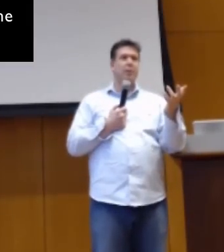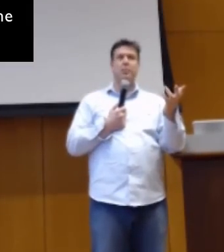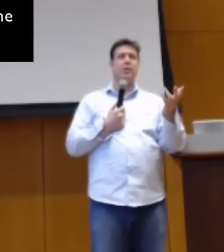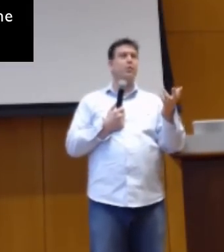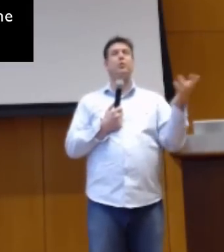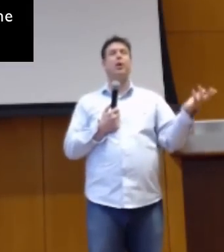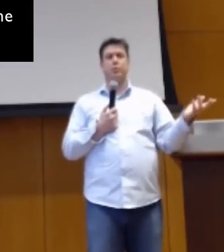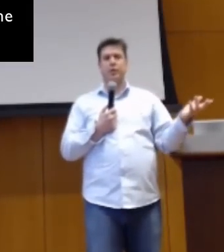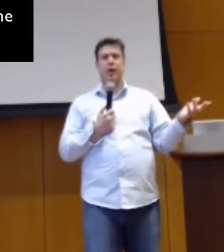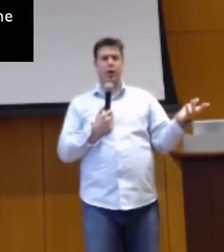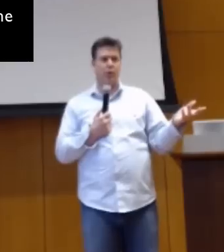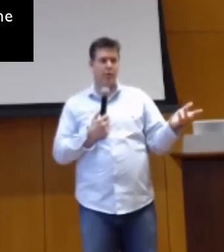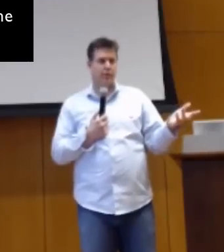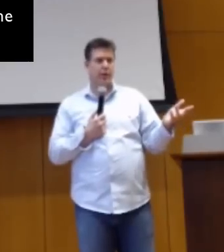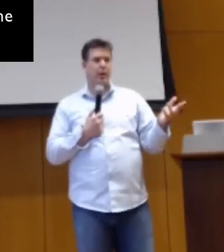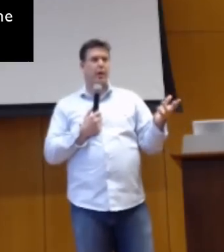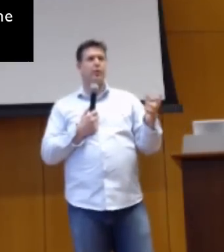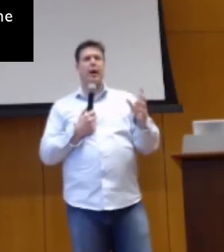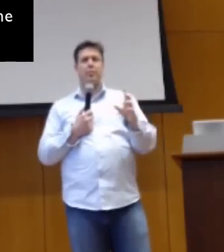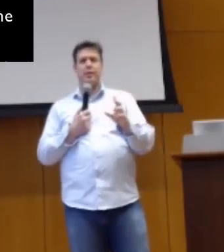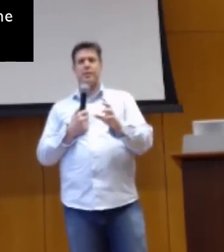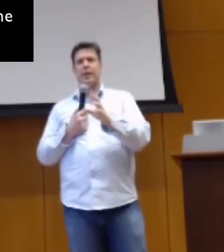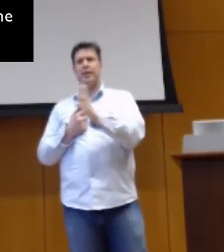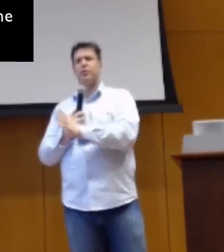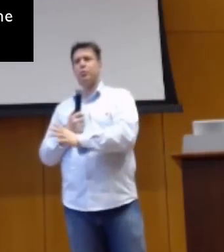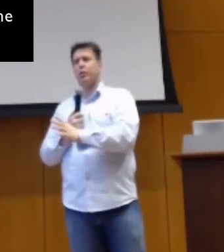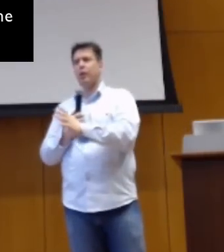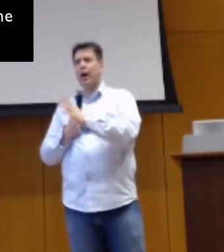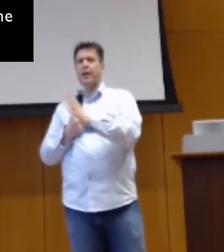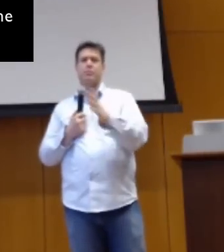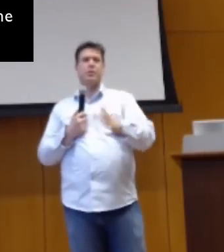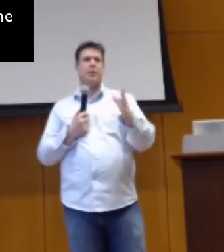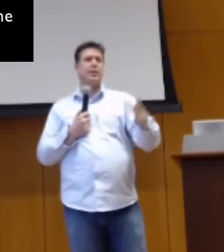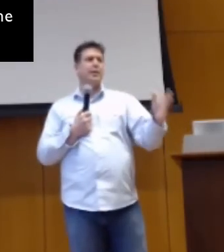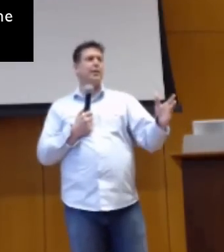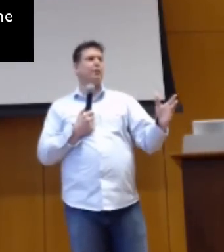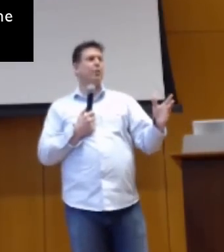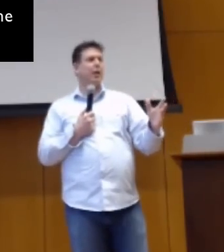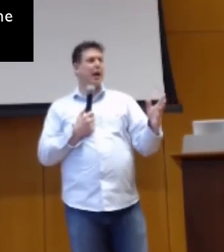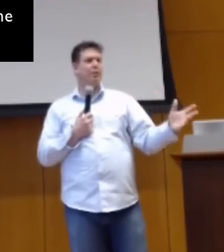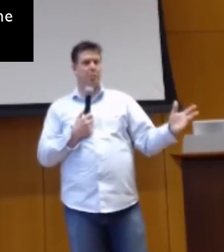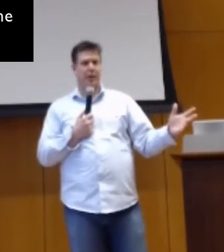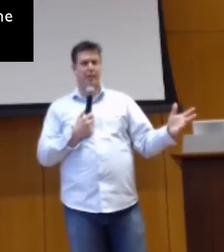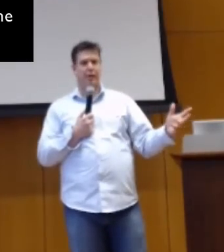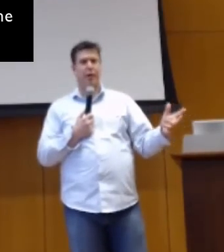maybe another 200 to go. So that means individual items from an alphabet that are